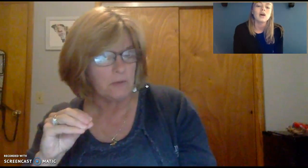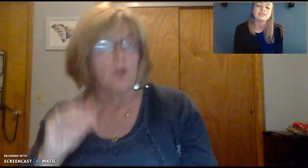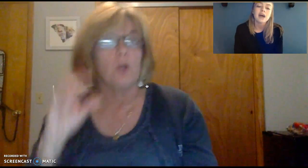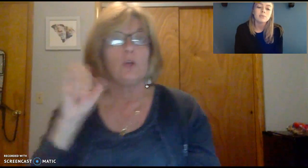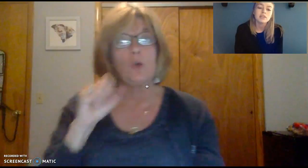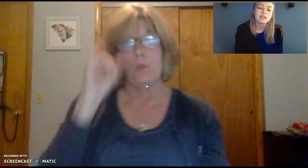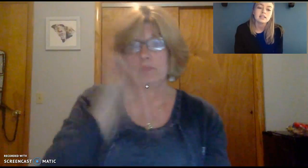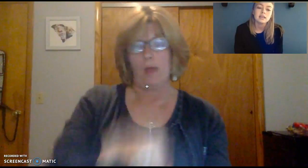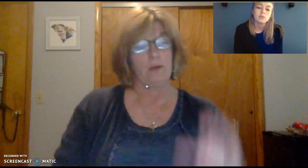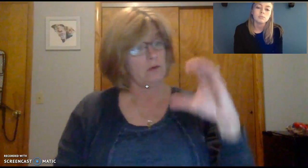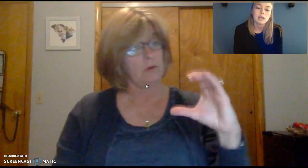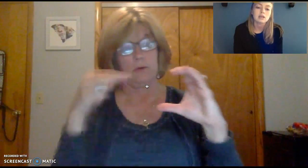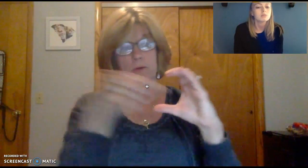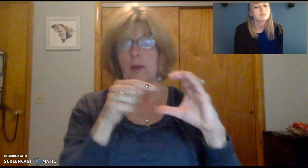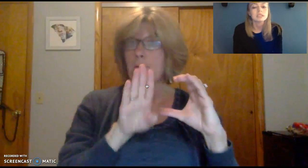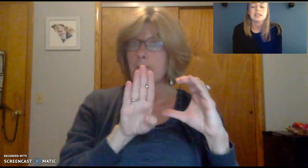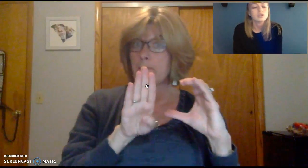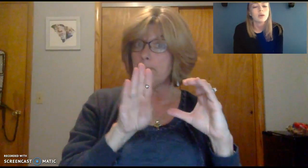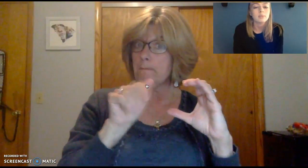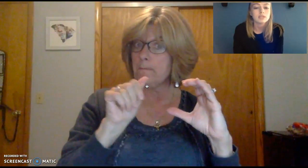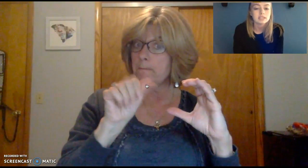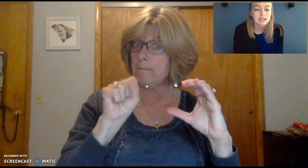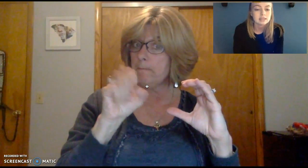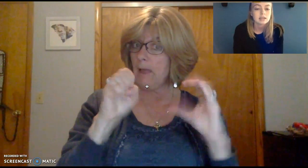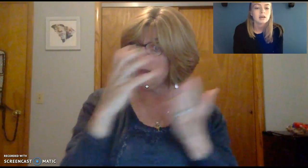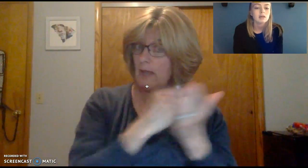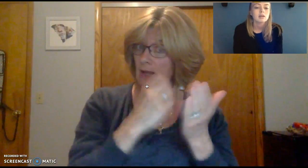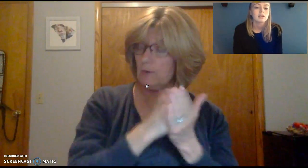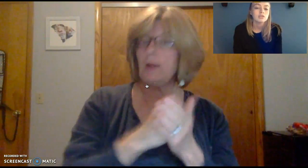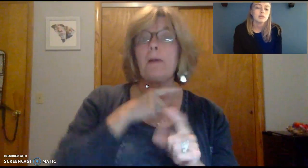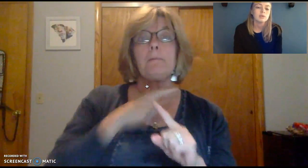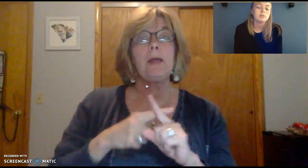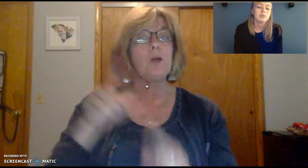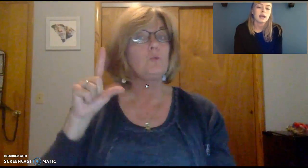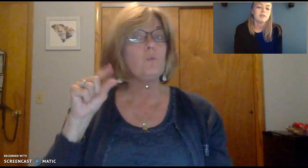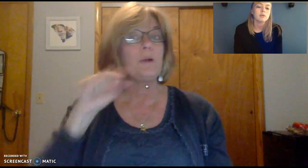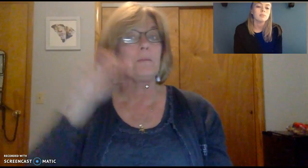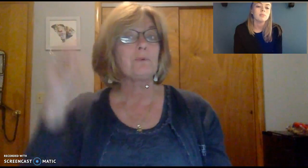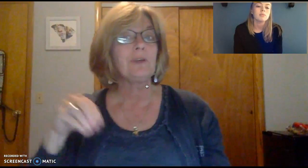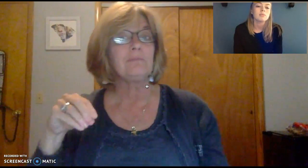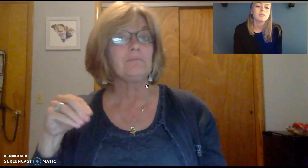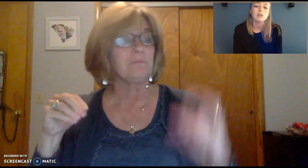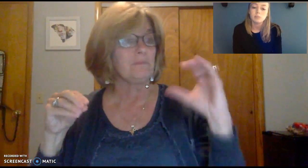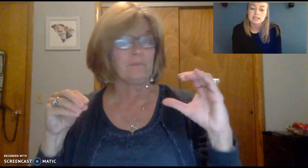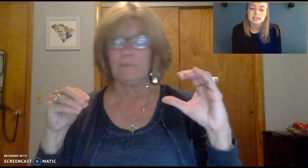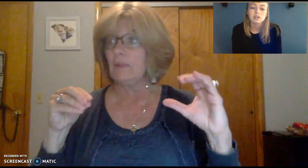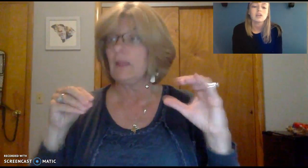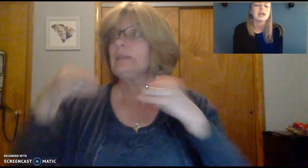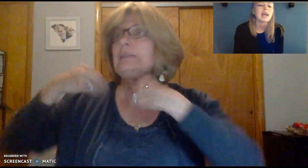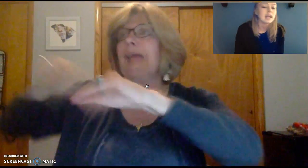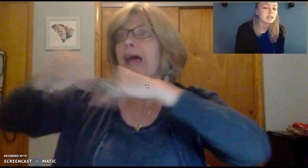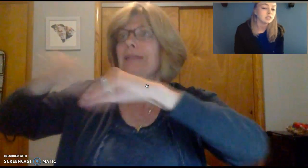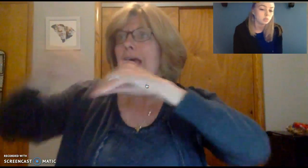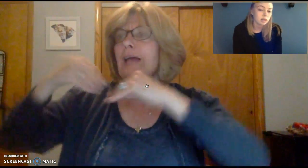And then on top of that, they would make, let's say, 20%. So they would have their base